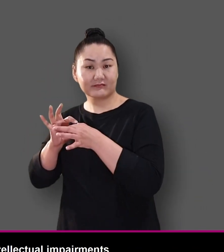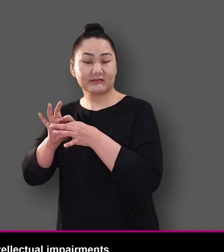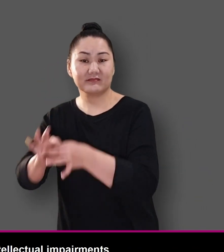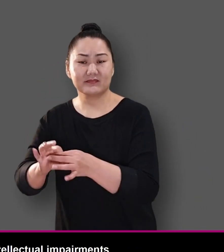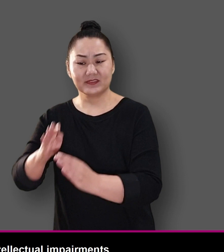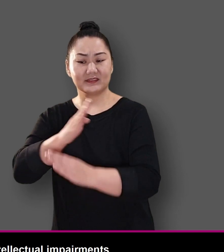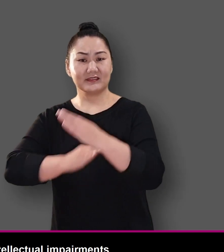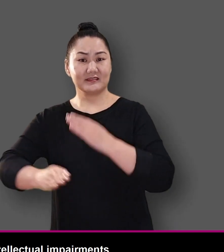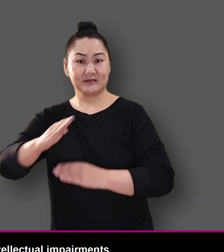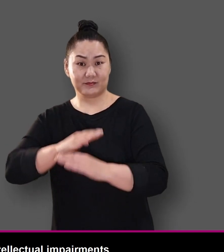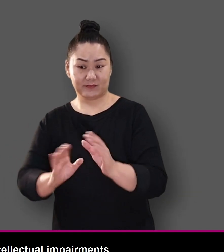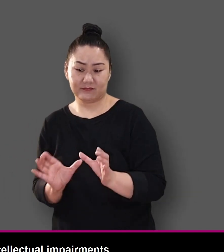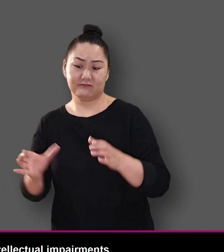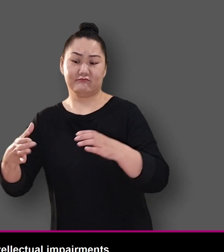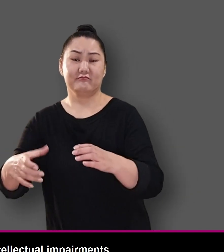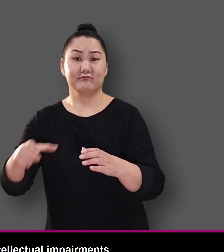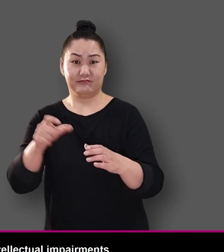Persons with intellectual impairments